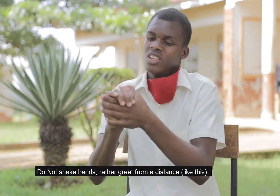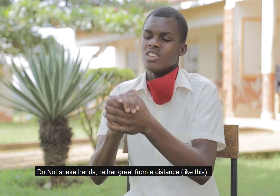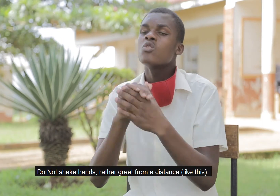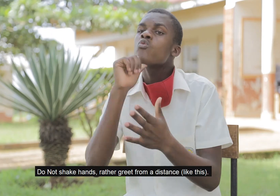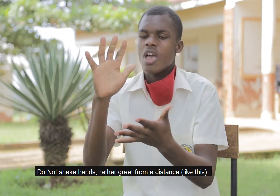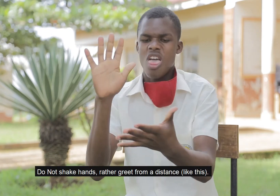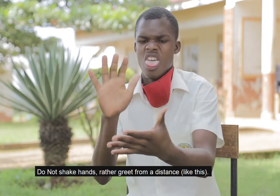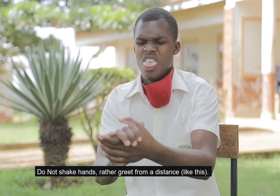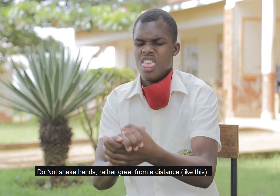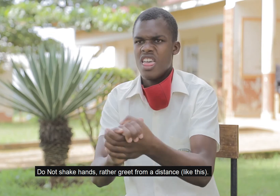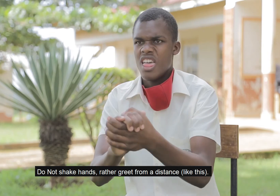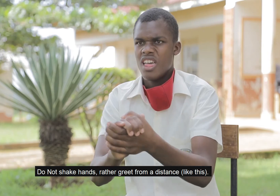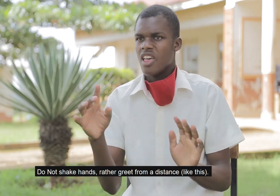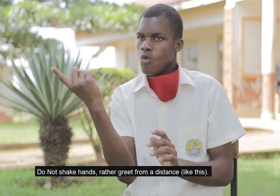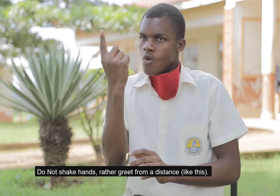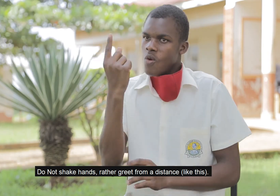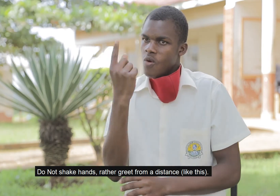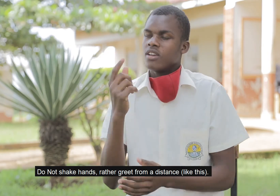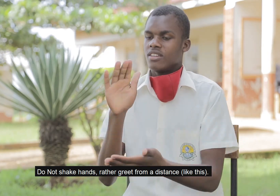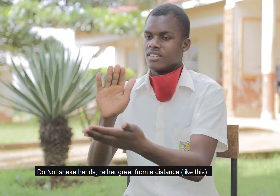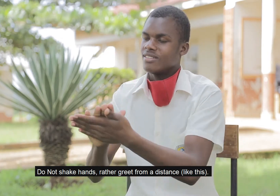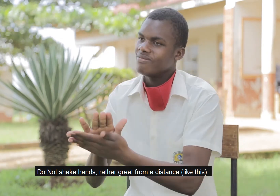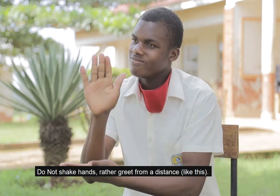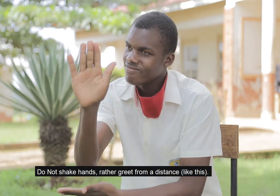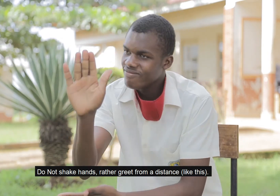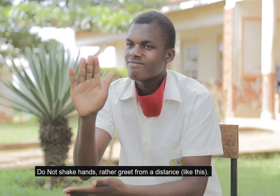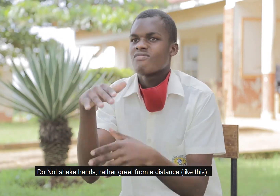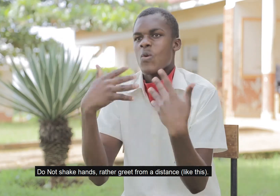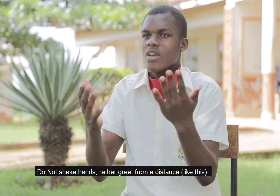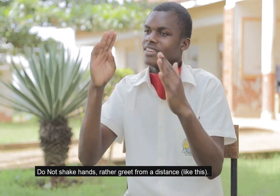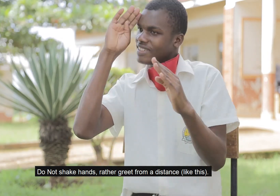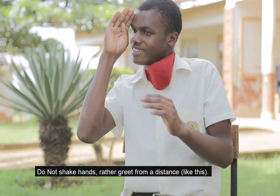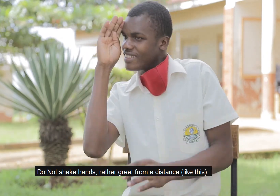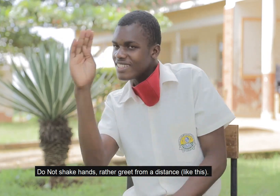Do not shake hands, rather greet from a distance, like this.